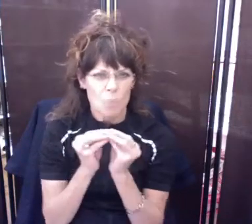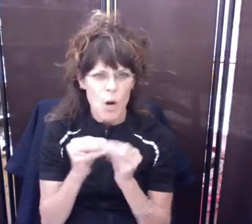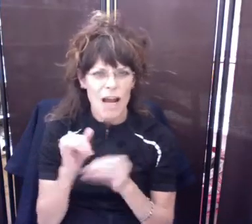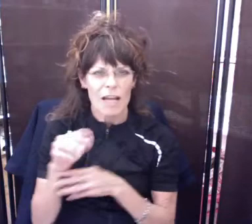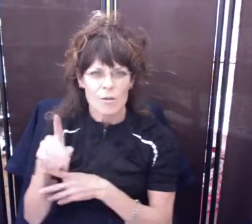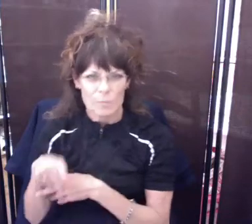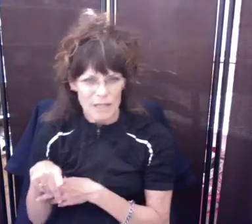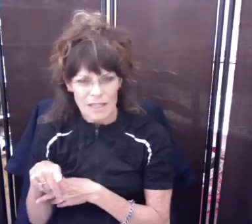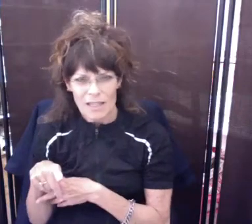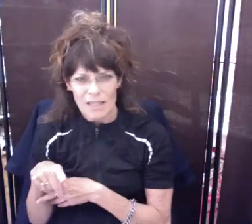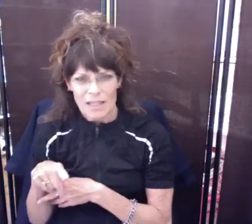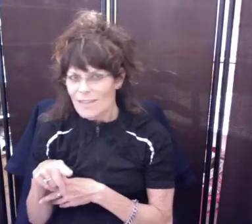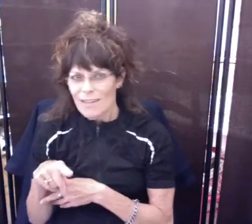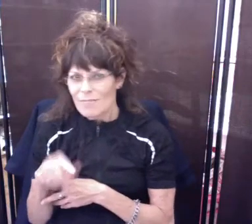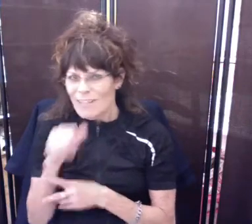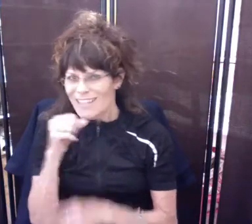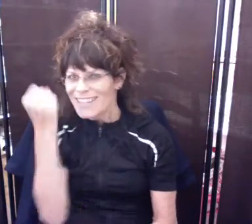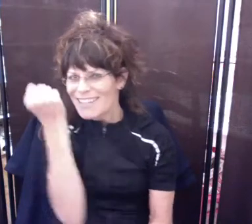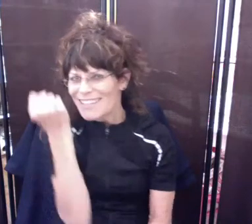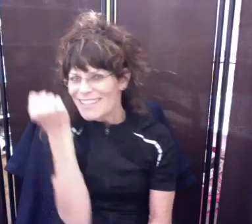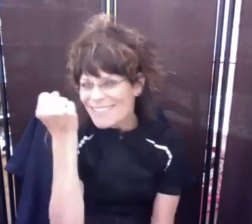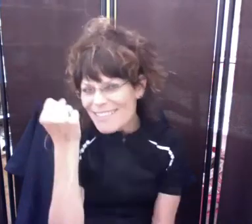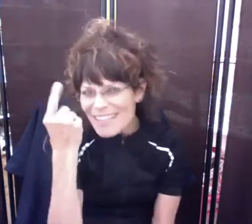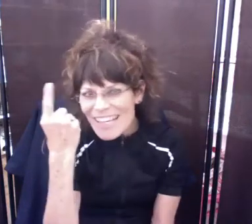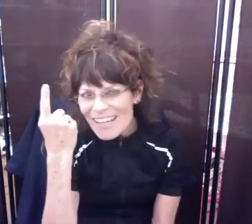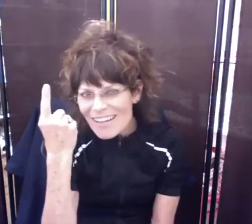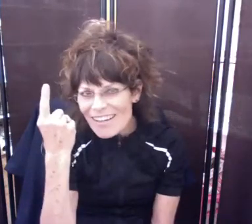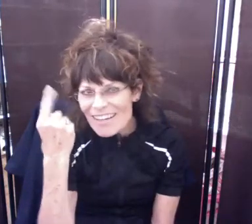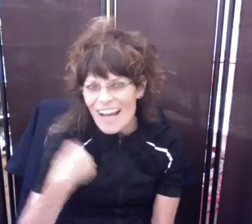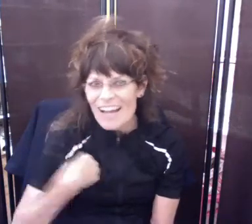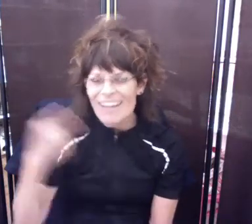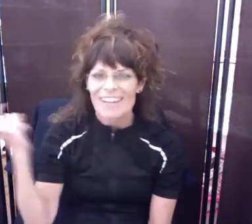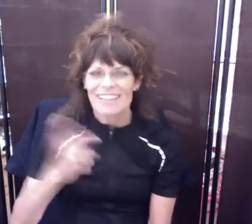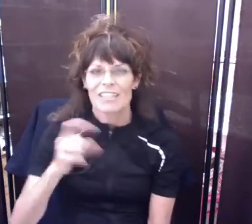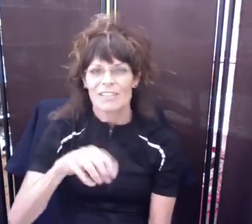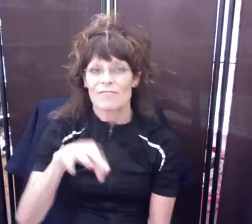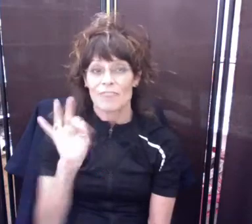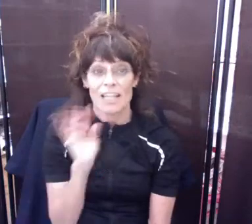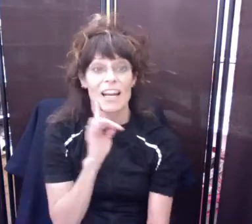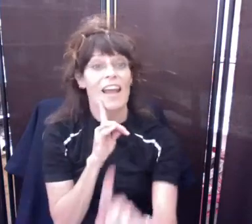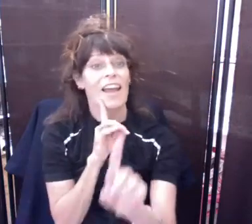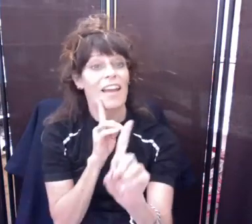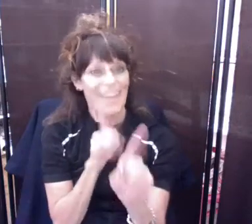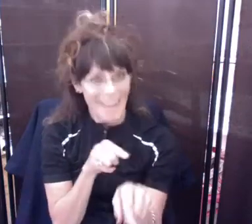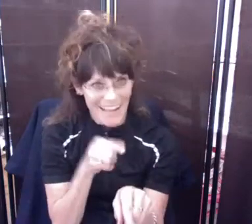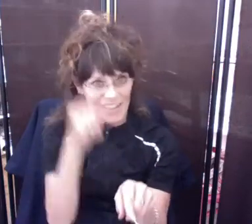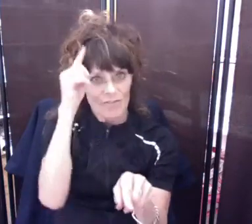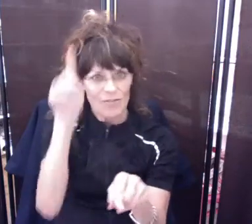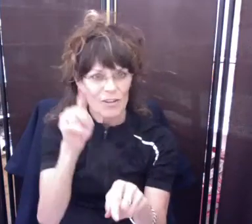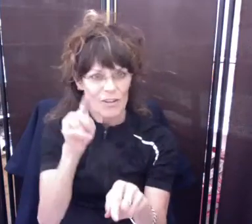didn't get that I needed to find an answer for this powerlessness.